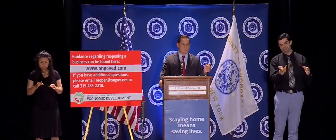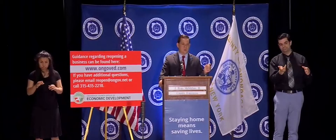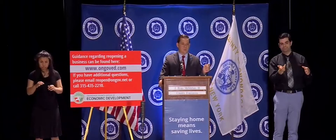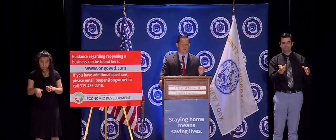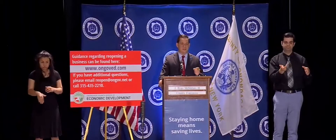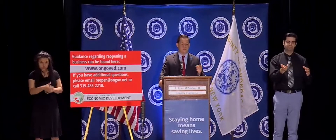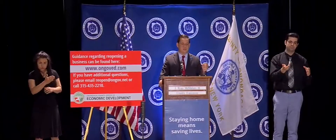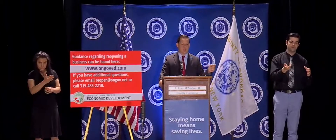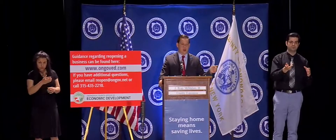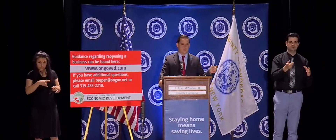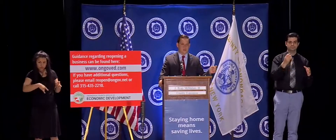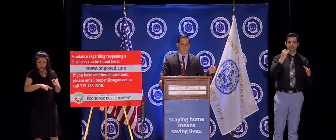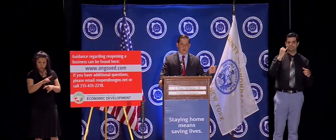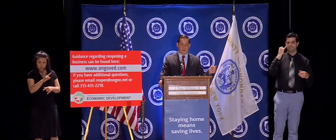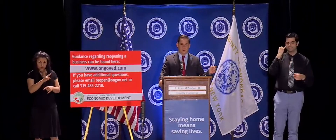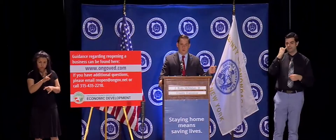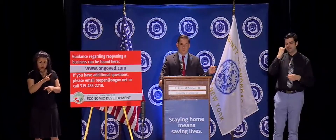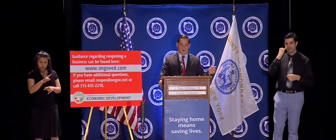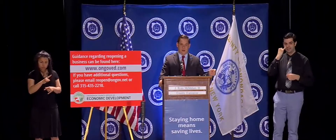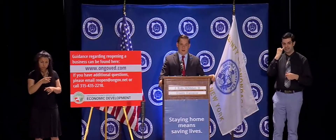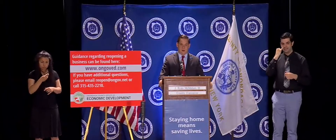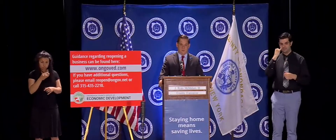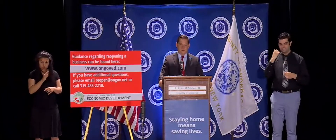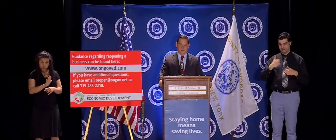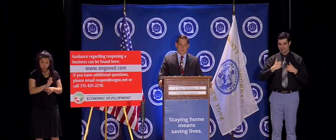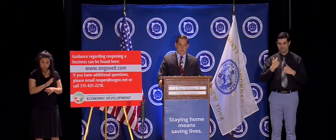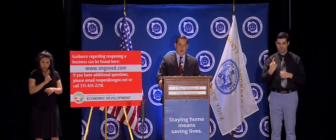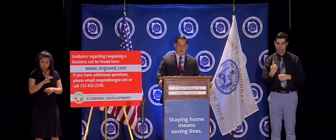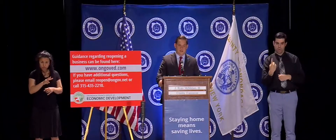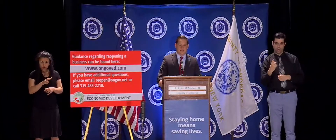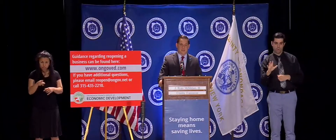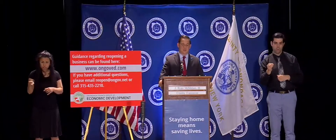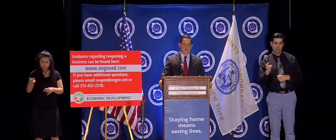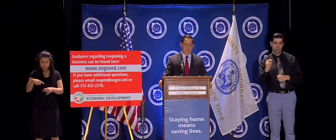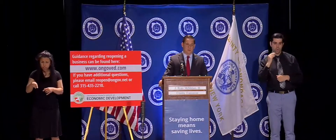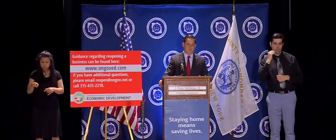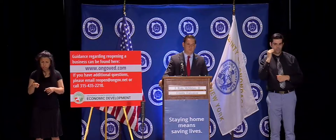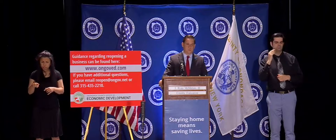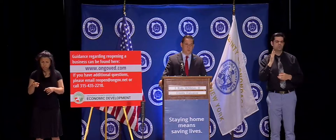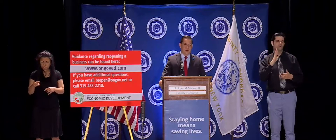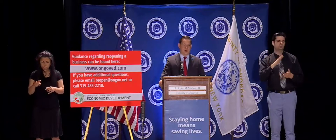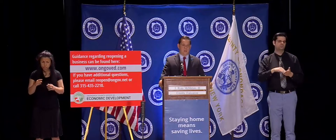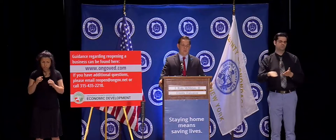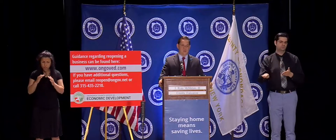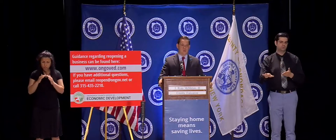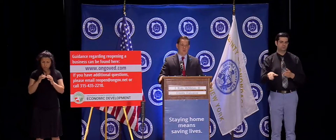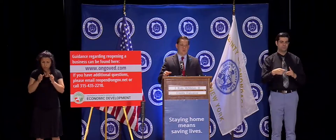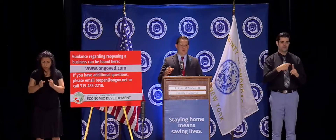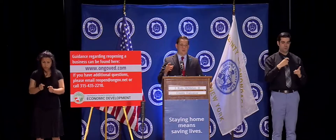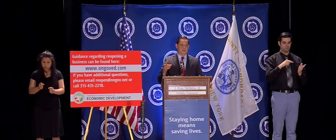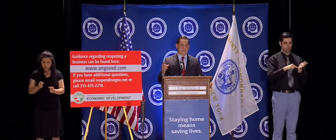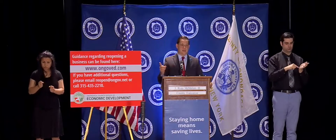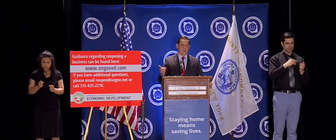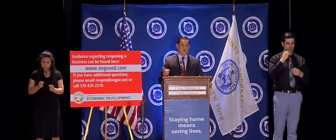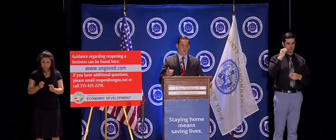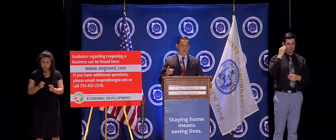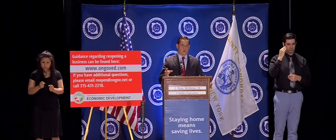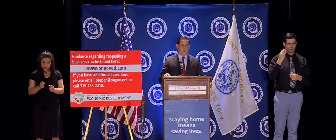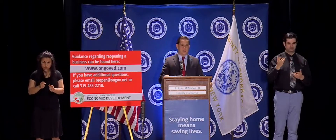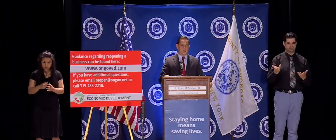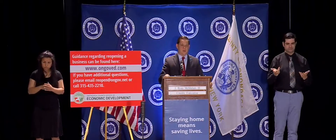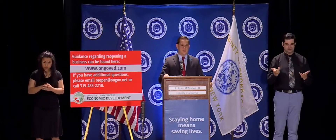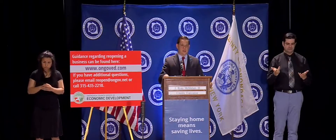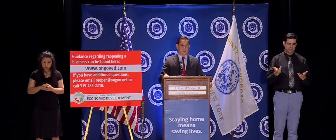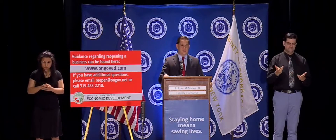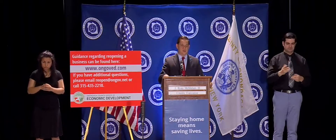homes, would be discharged to their own homes right now out of this 82 number. but due to the executive order